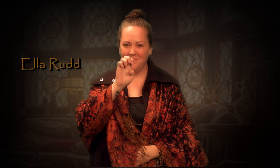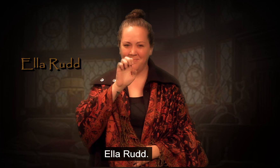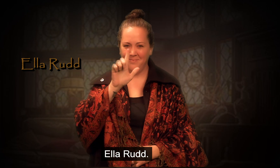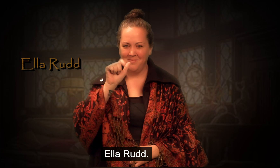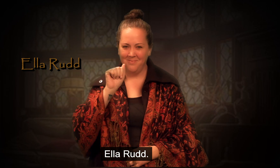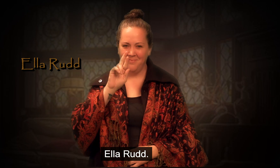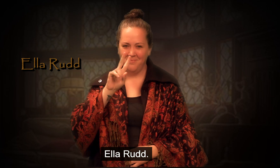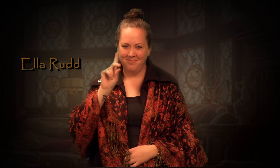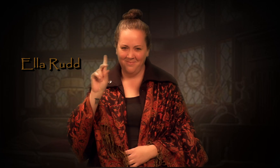Ella Rudd.